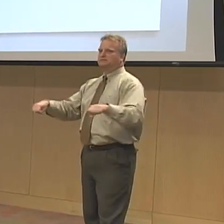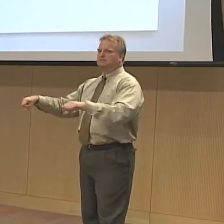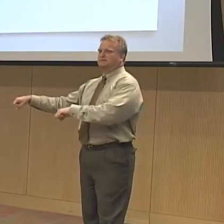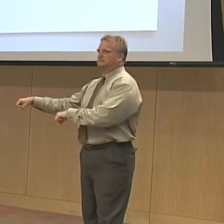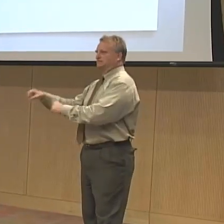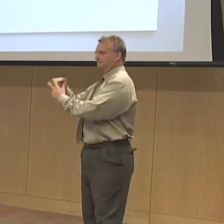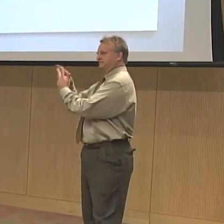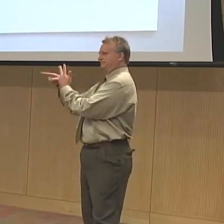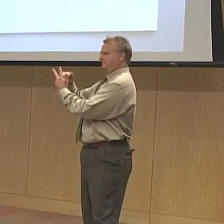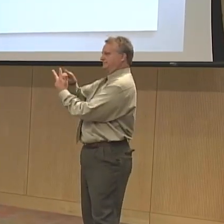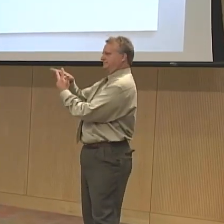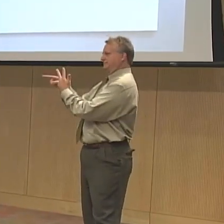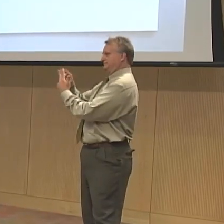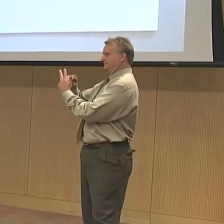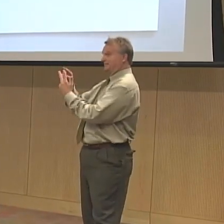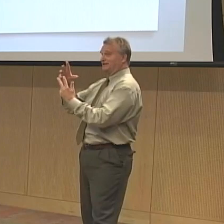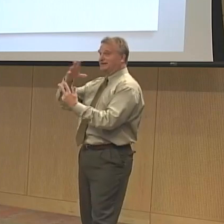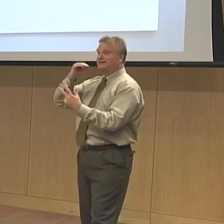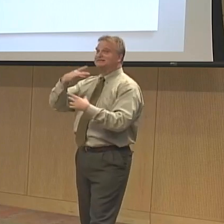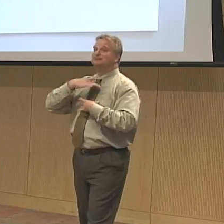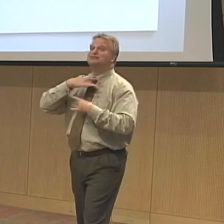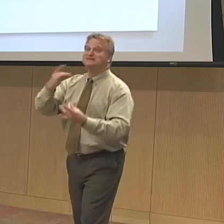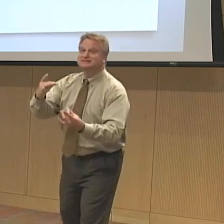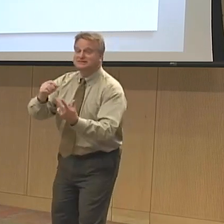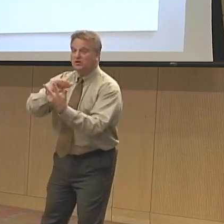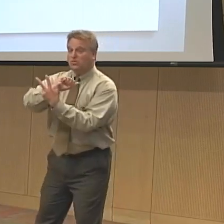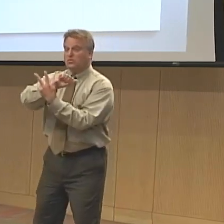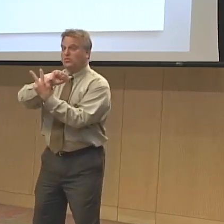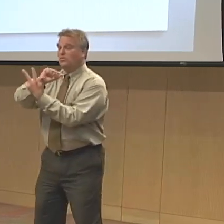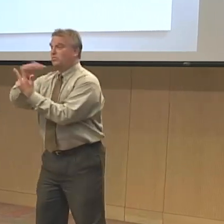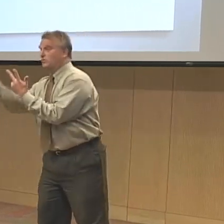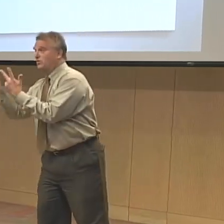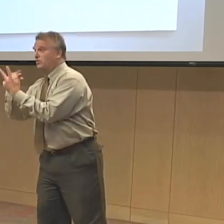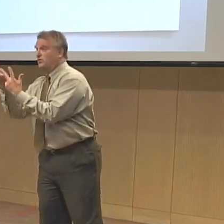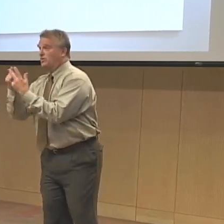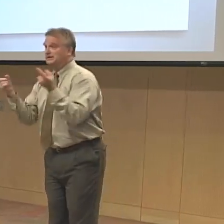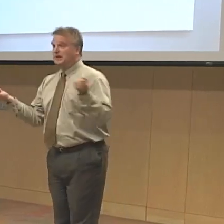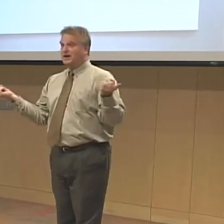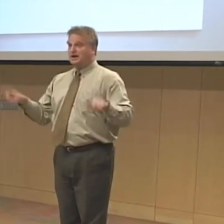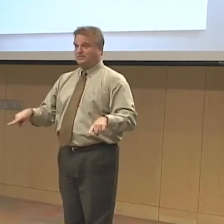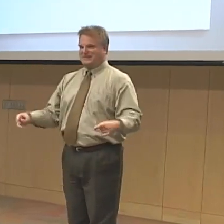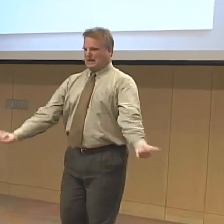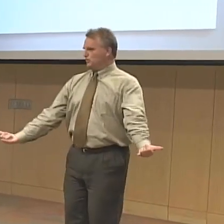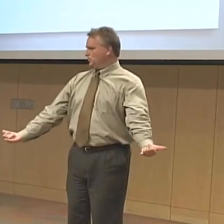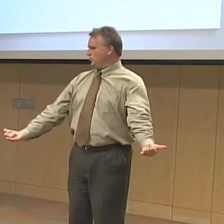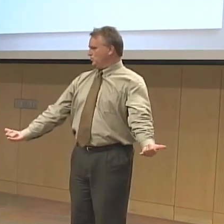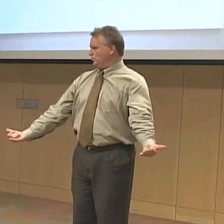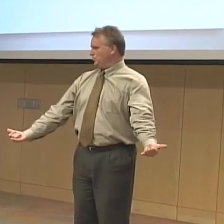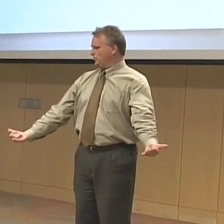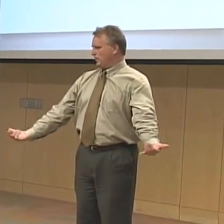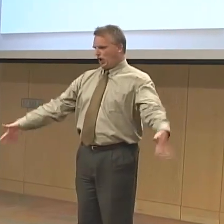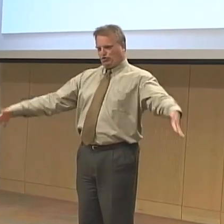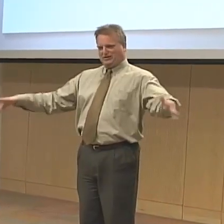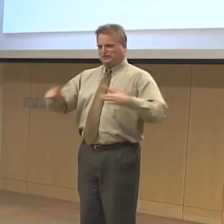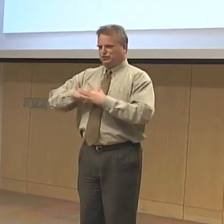3 possible scenarios for the future. Interesting enough, all 3 are occurring right now as we